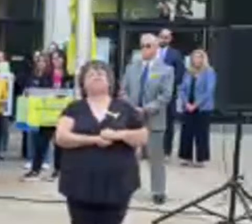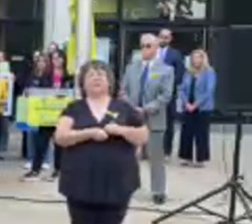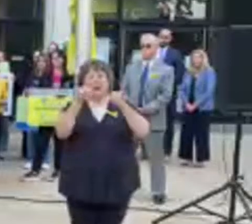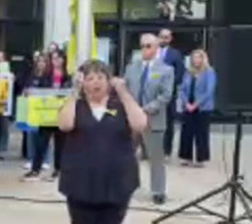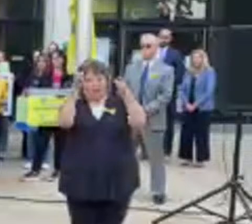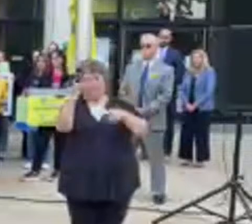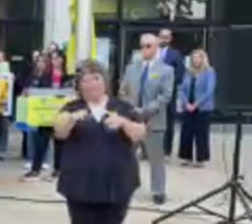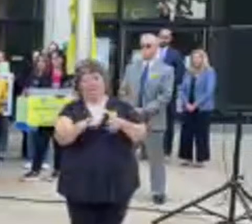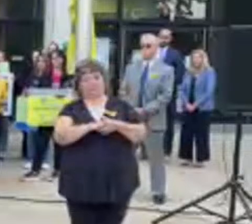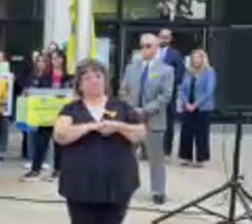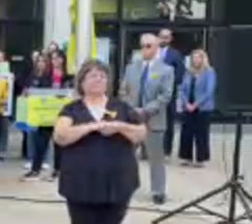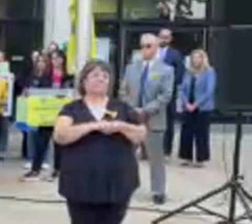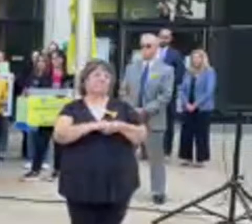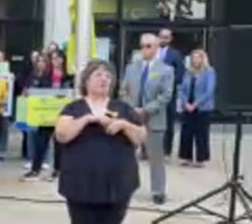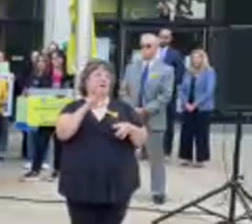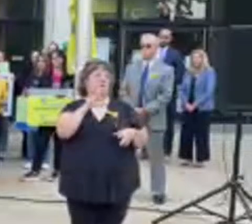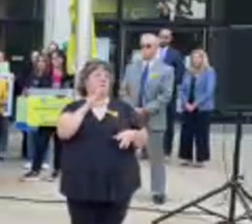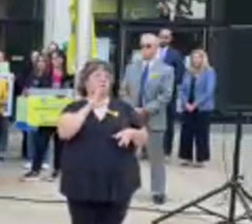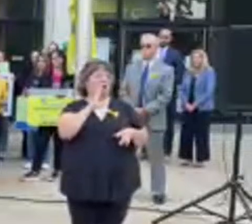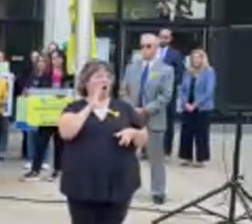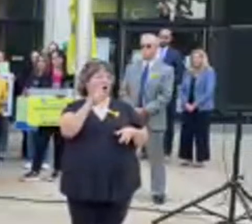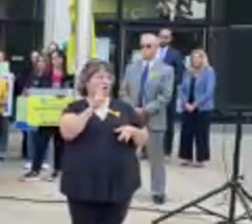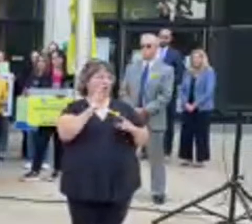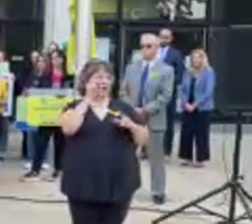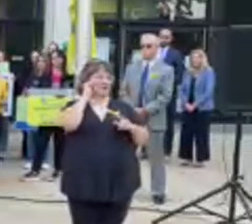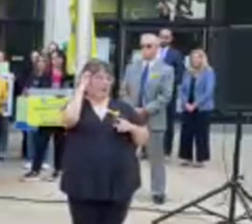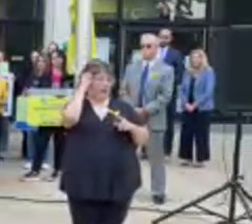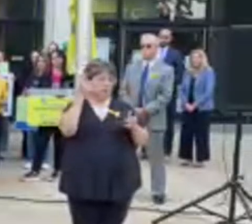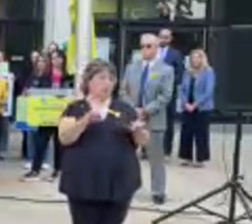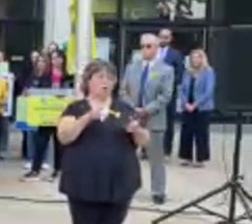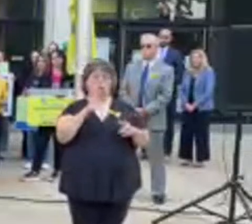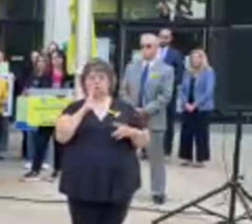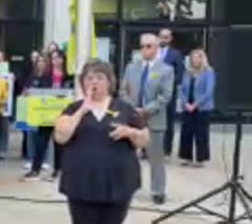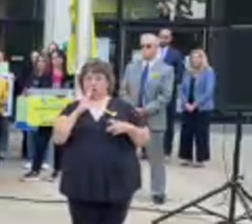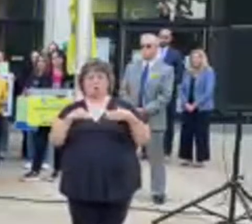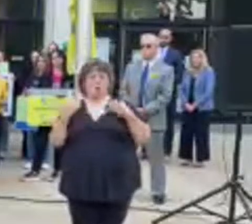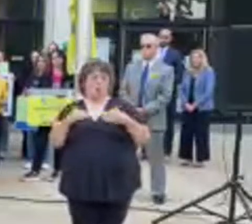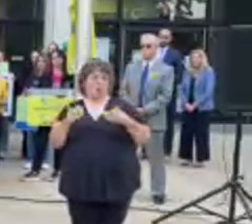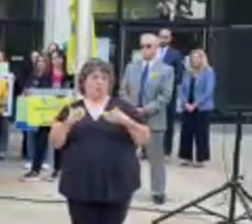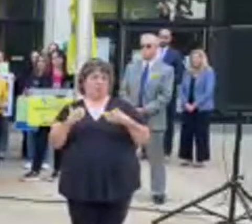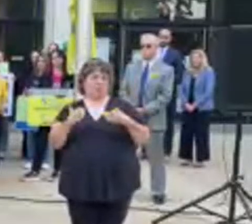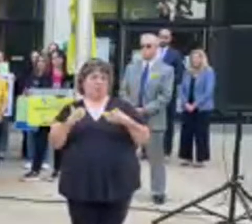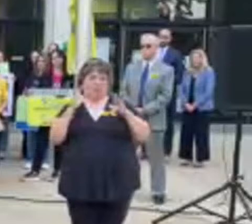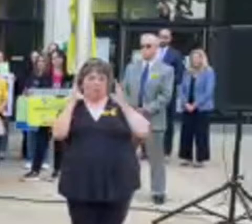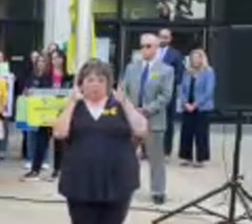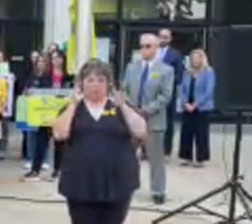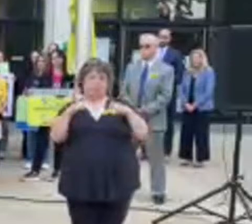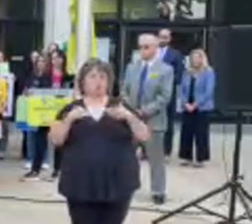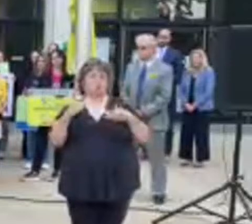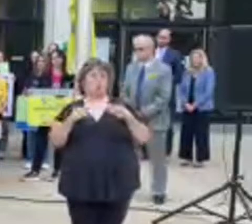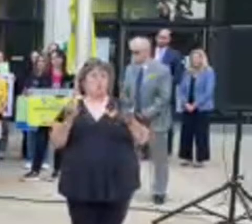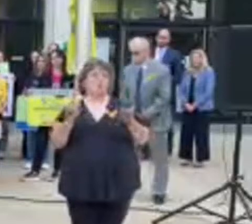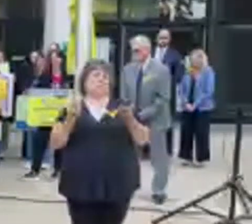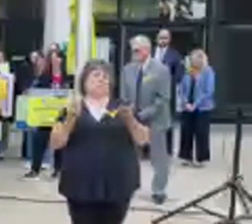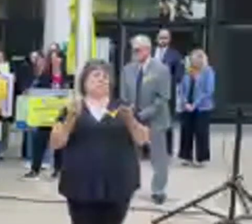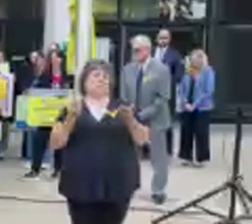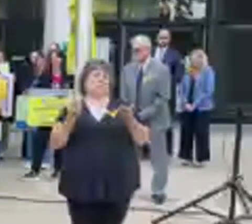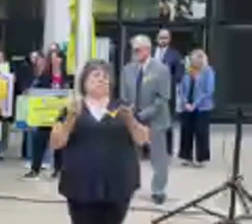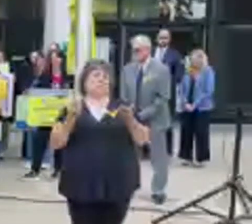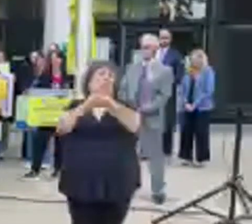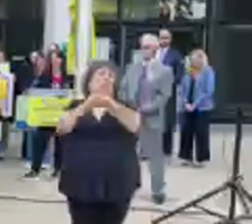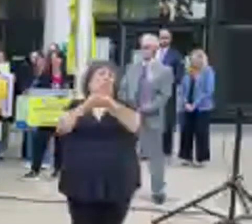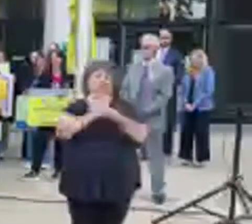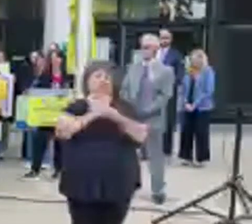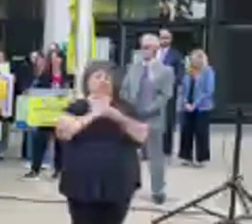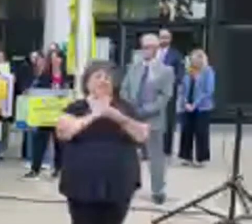you with this. Talk to our teenagers, talk to our youth, listen to our youth, and collaborate with